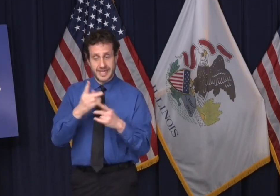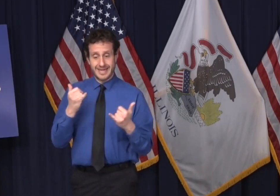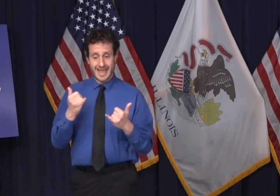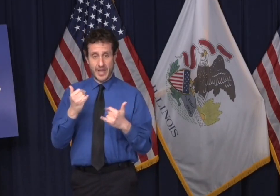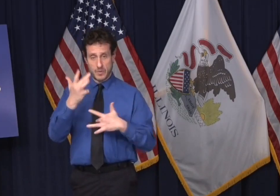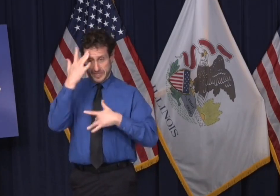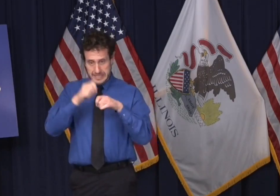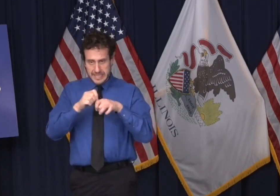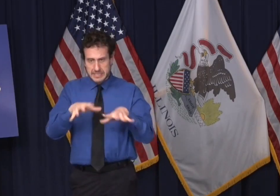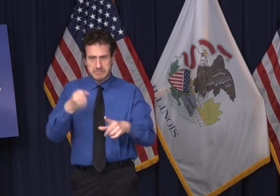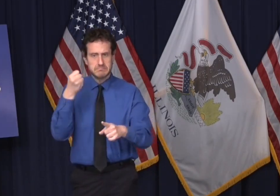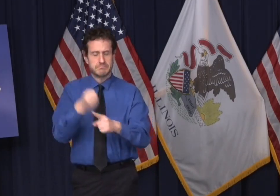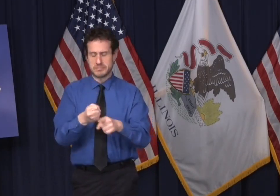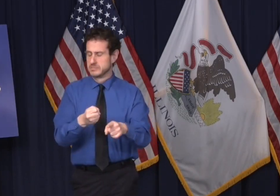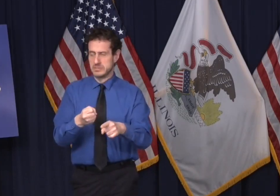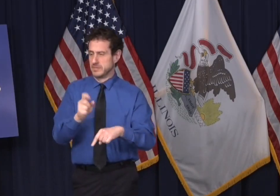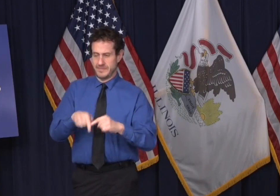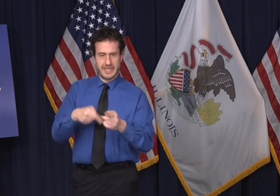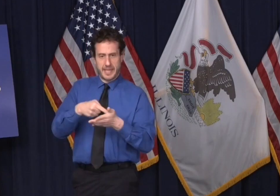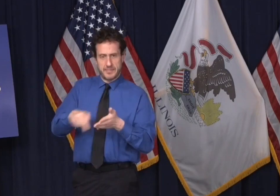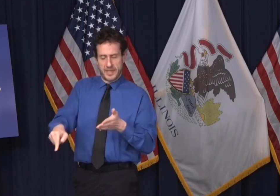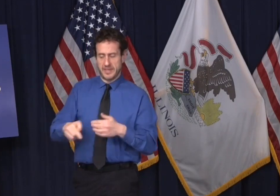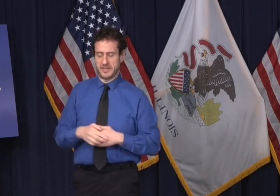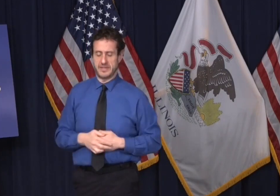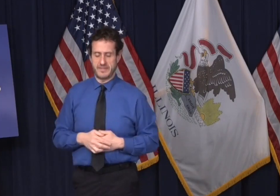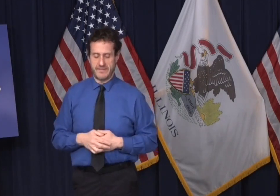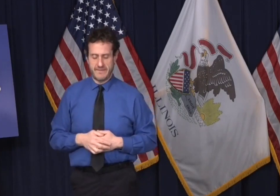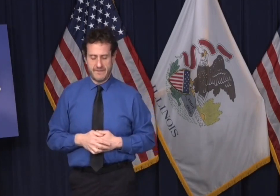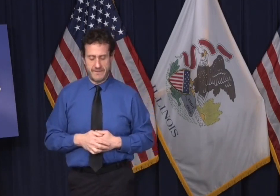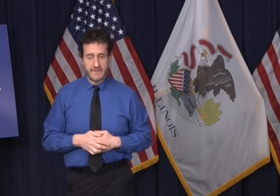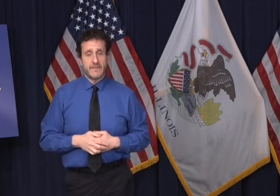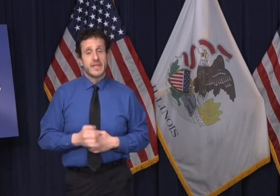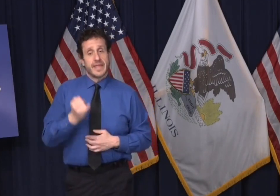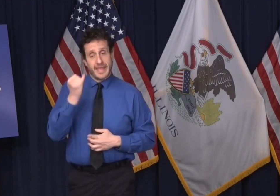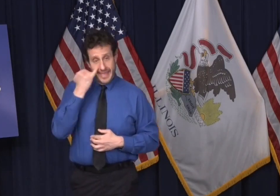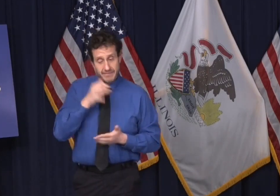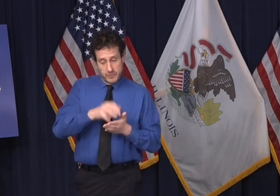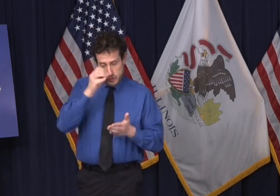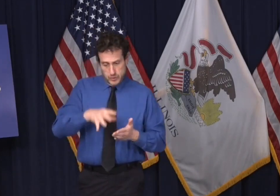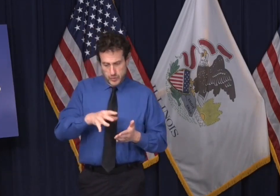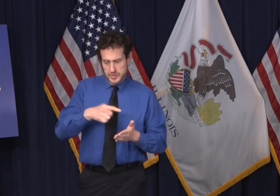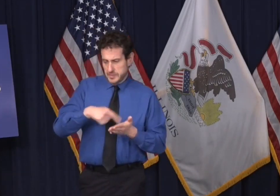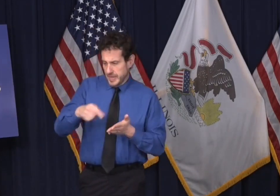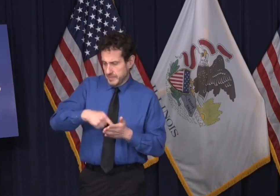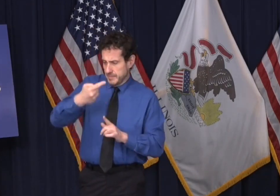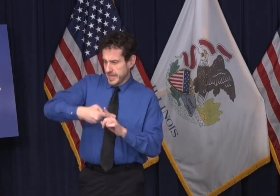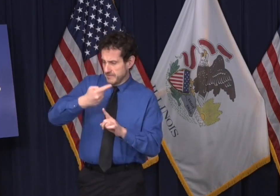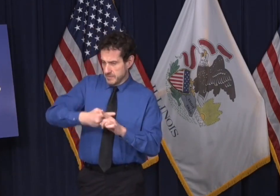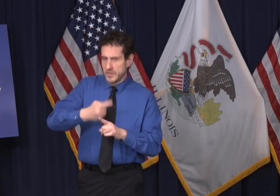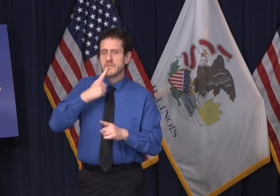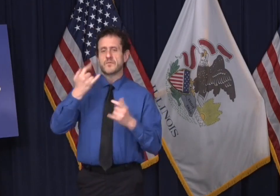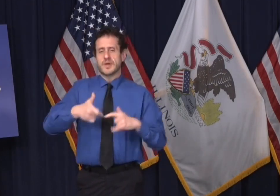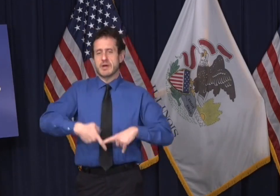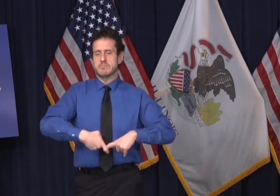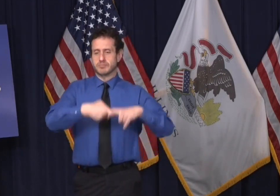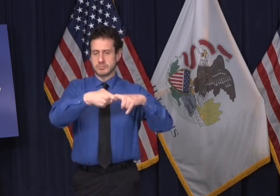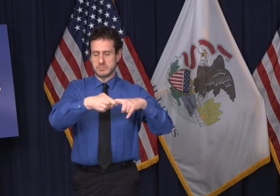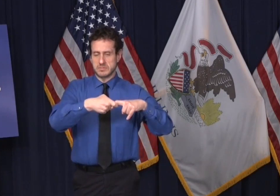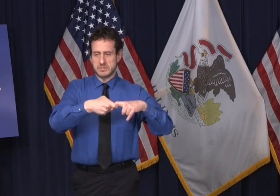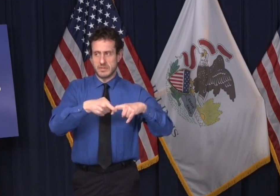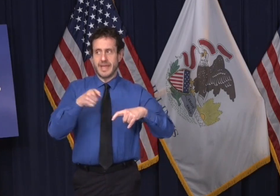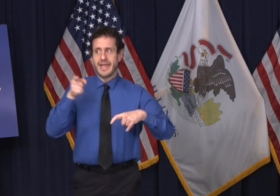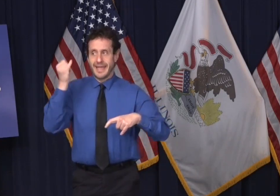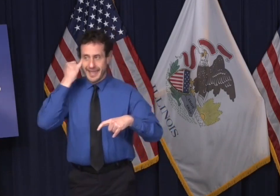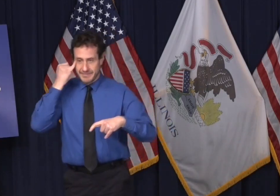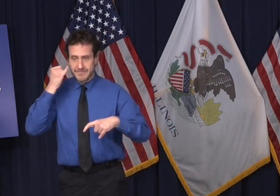pandemic, including automatic suspension of monthly payments and interest and halting involuntary collection